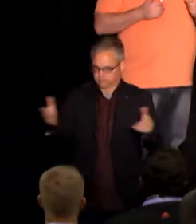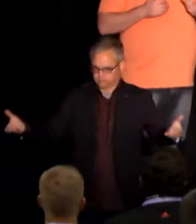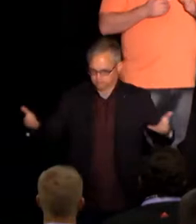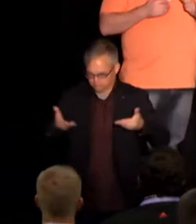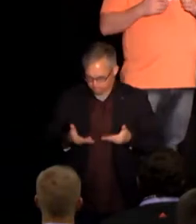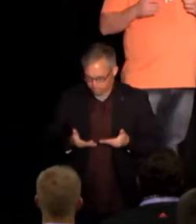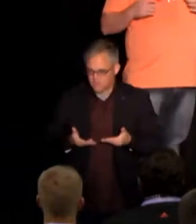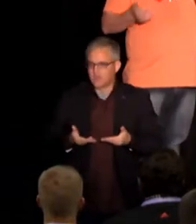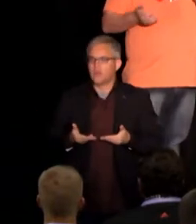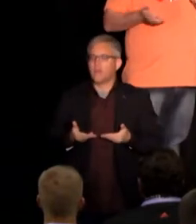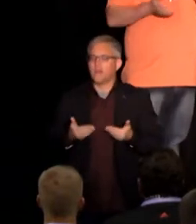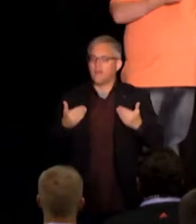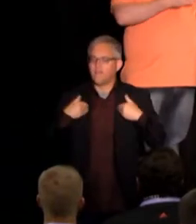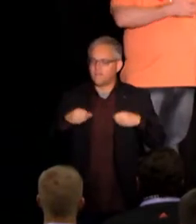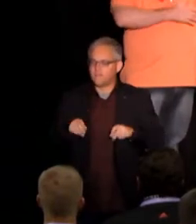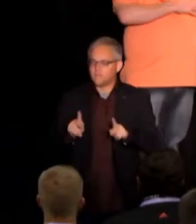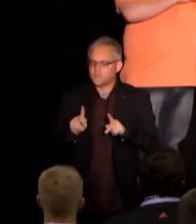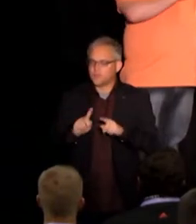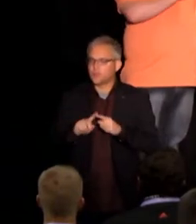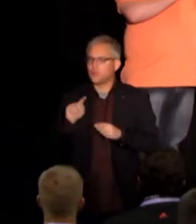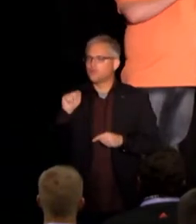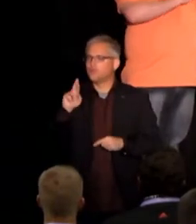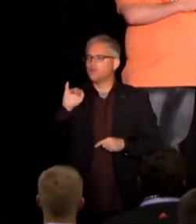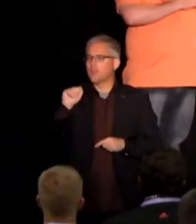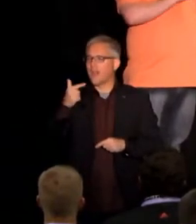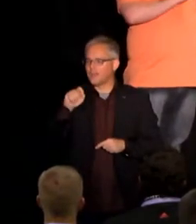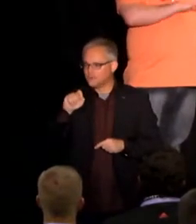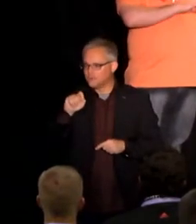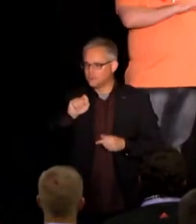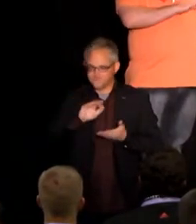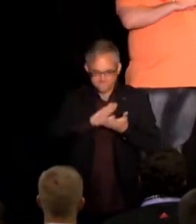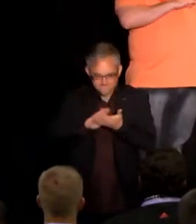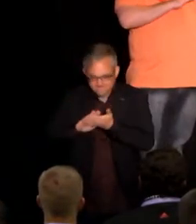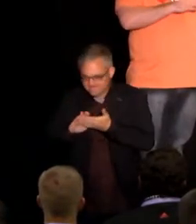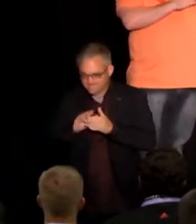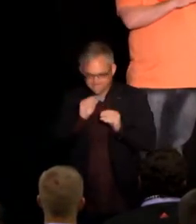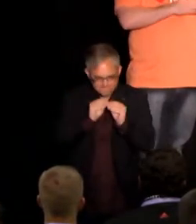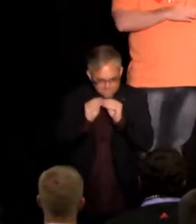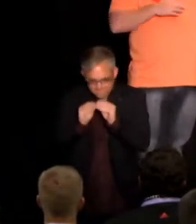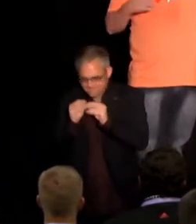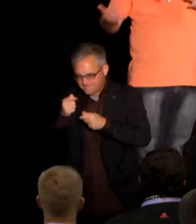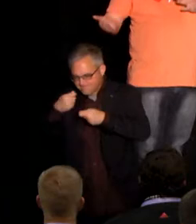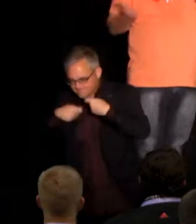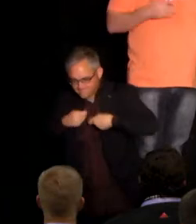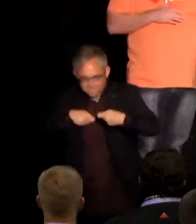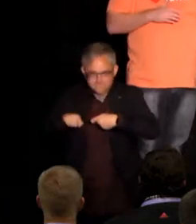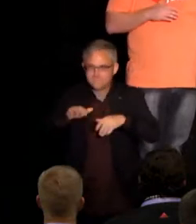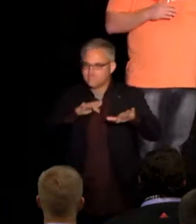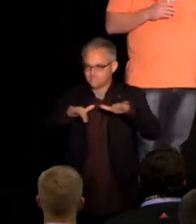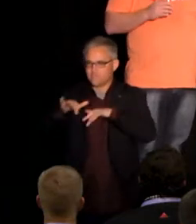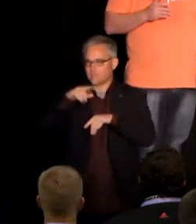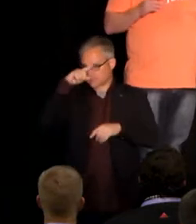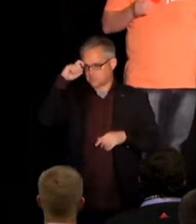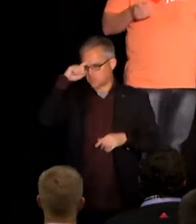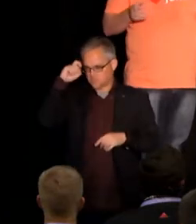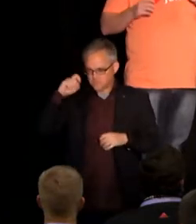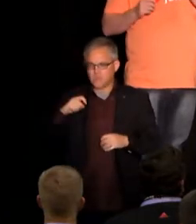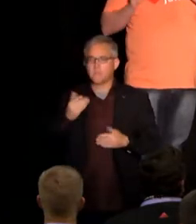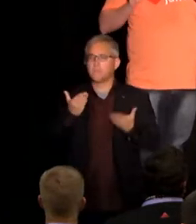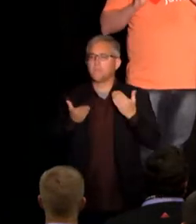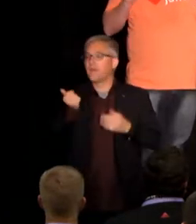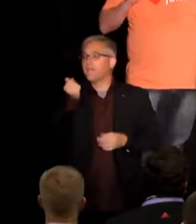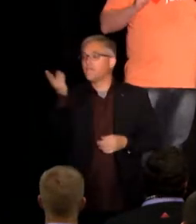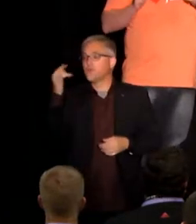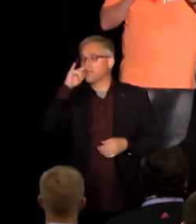And then we have a chance to triage and repair and replace anything that needs to be done over the summer. So there might be some kids that